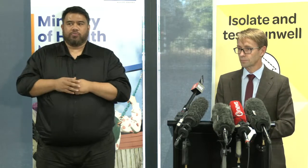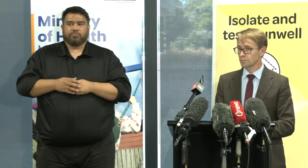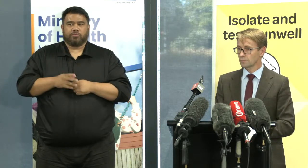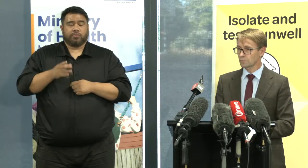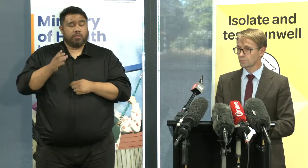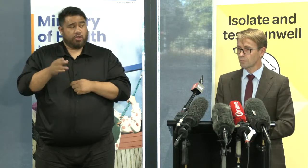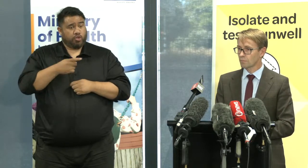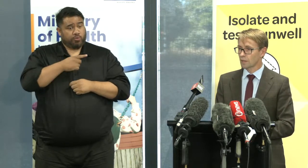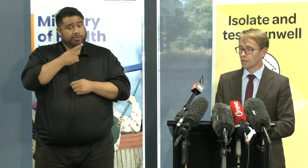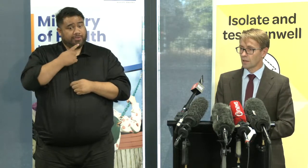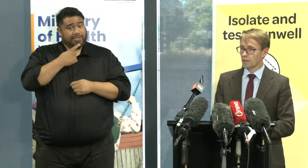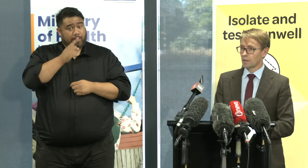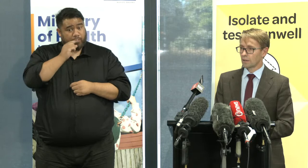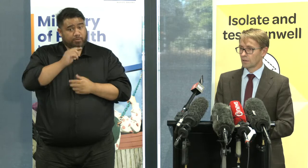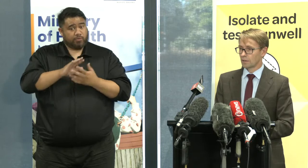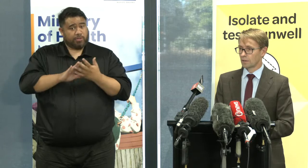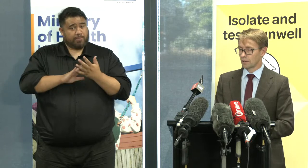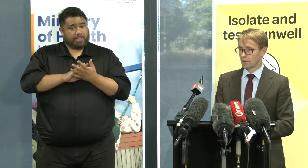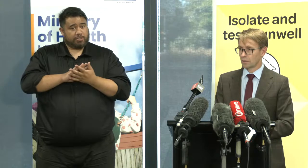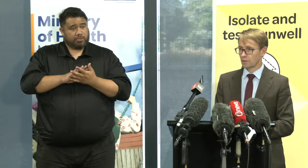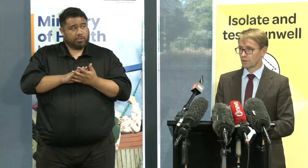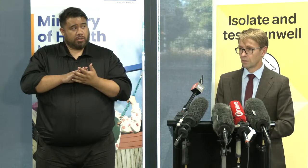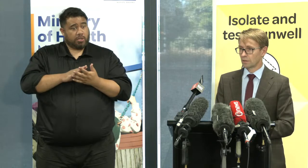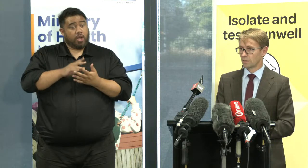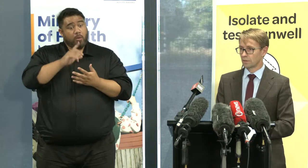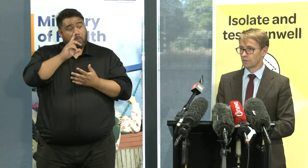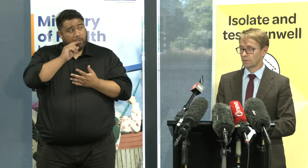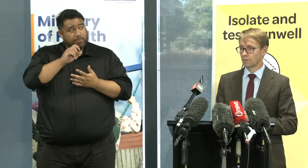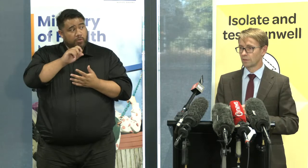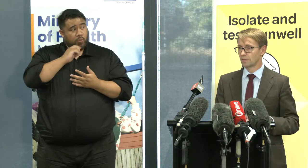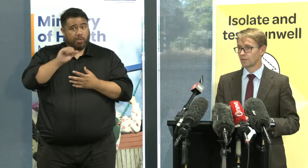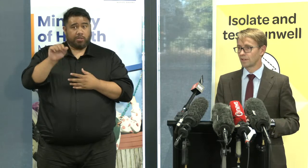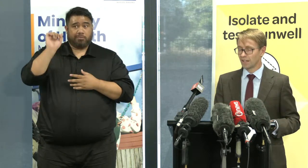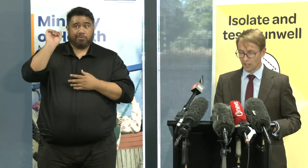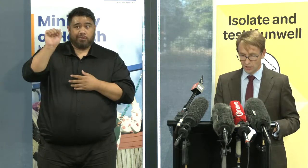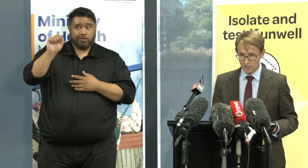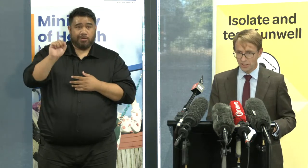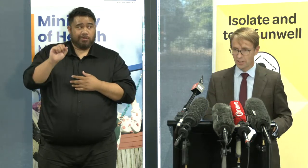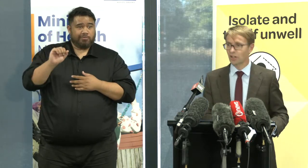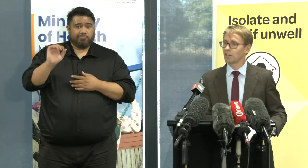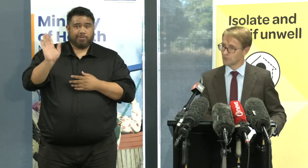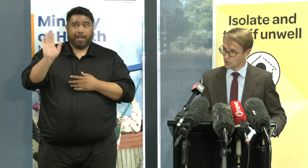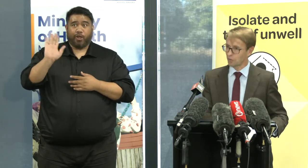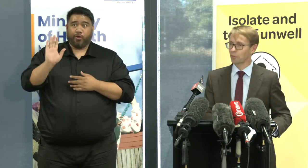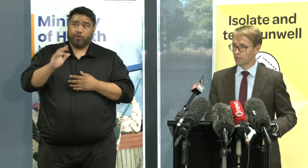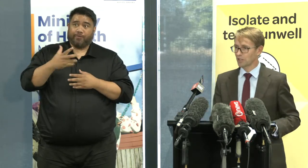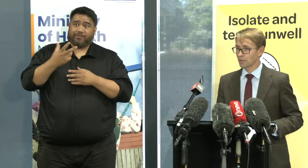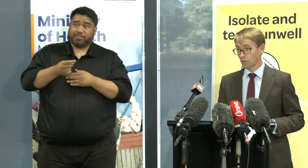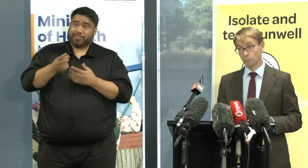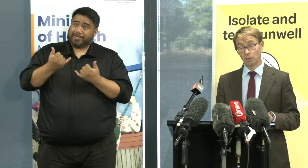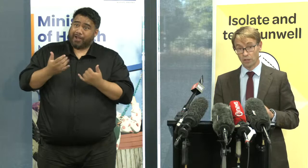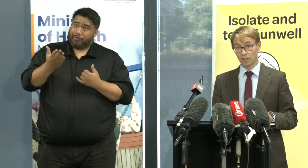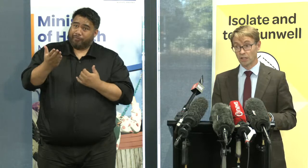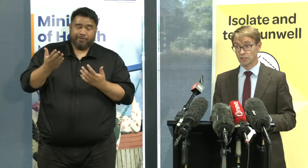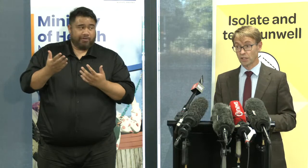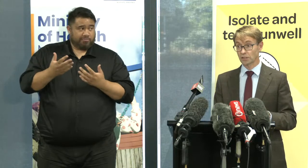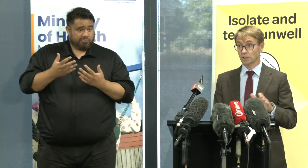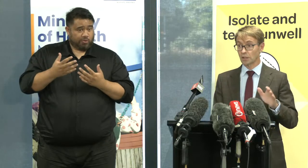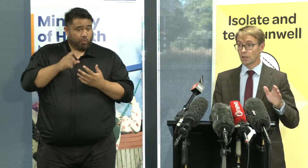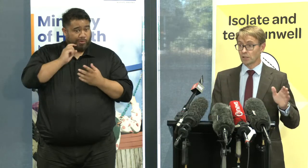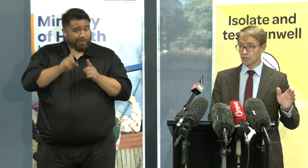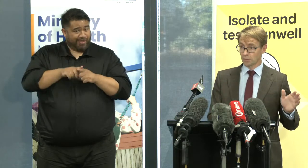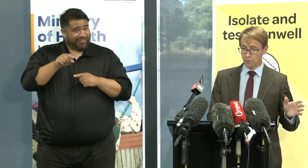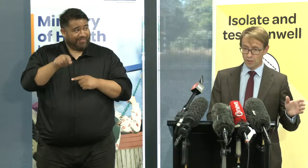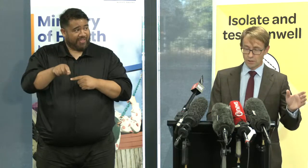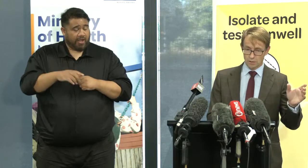been actively considered? Because presumably going to people's doorstep is about as accessible as you can get. It is indeed. I'd have to check with my team, but what I can say is